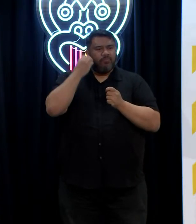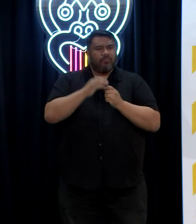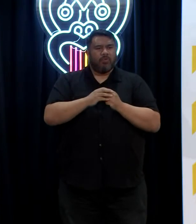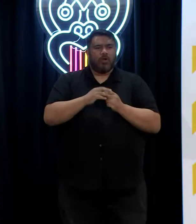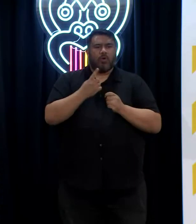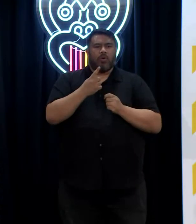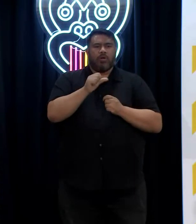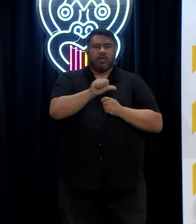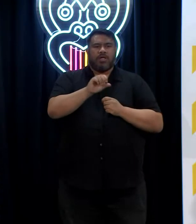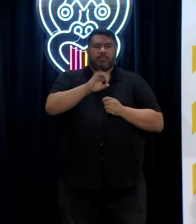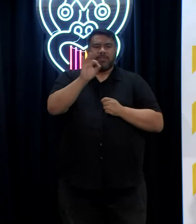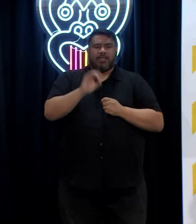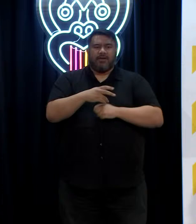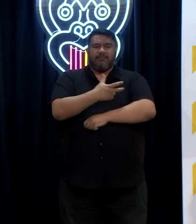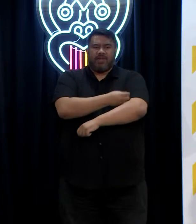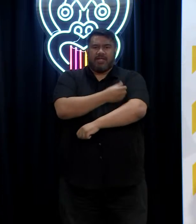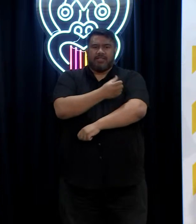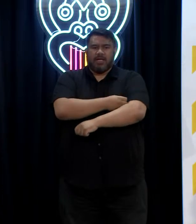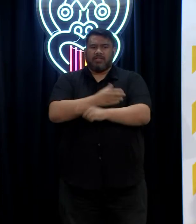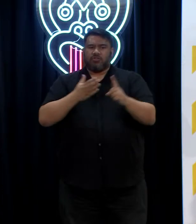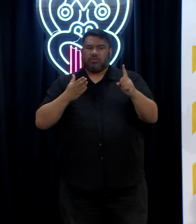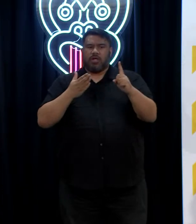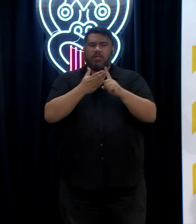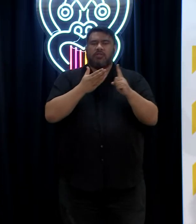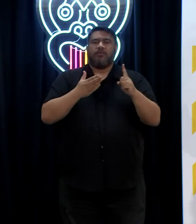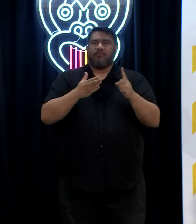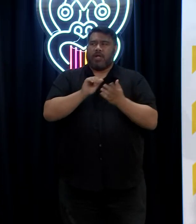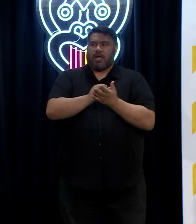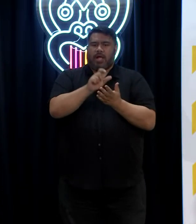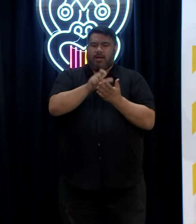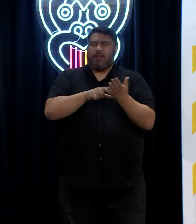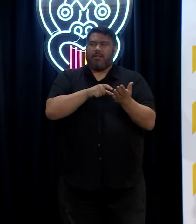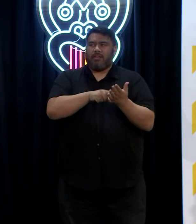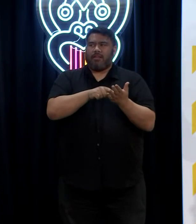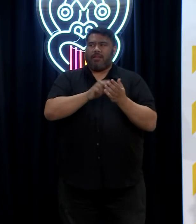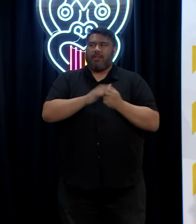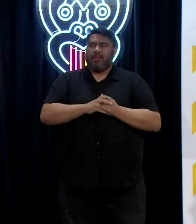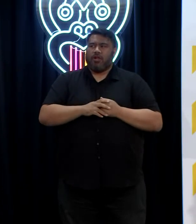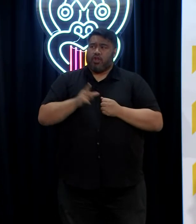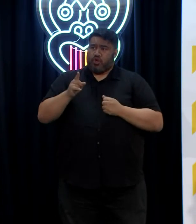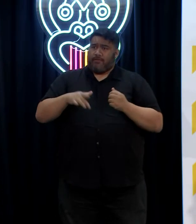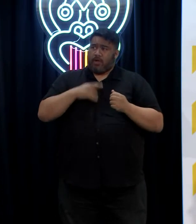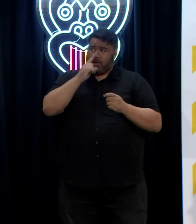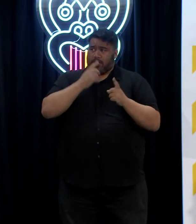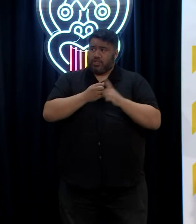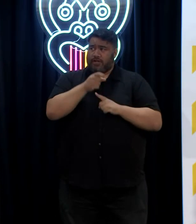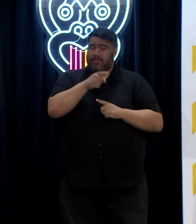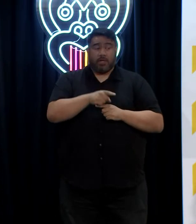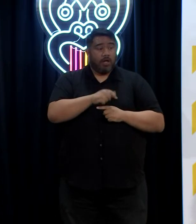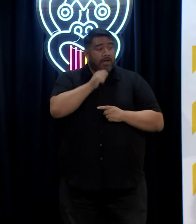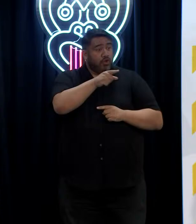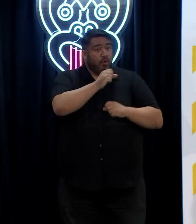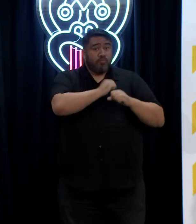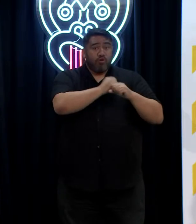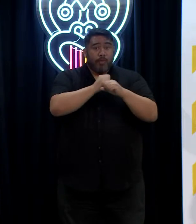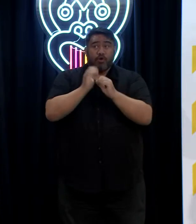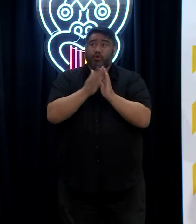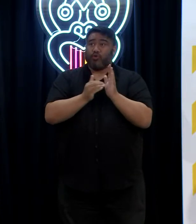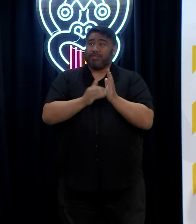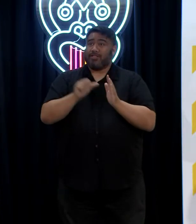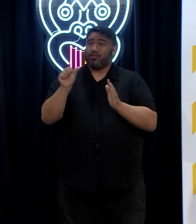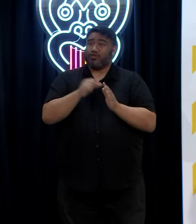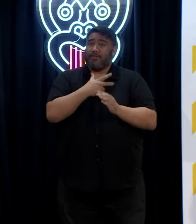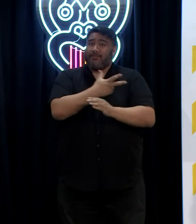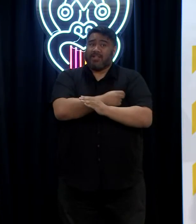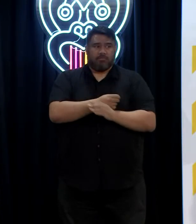is an ambitious target, and what would it take to get there? I'm really excited about anybody who is promoting the idea of New Zealanders getting